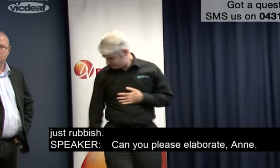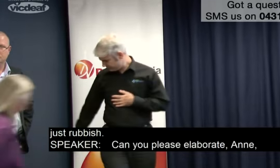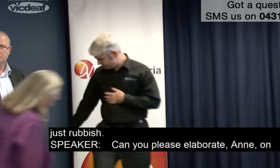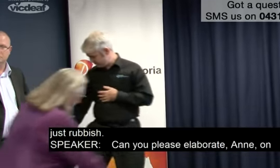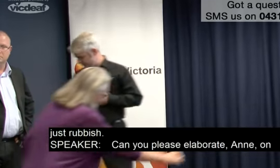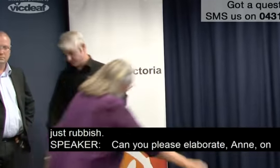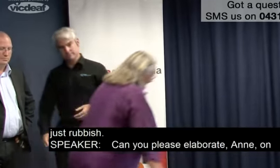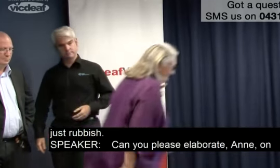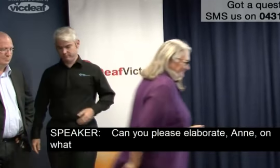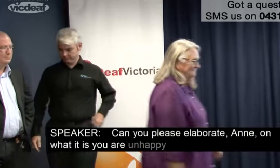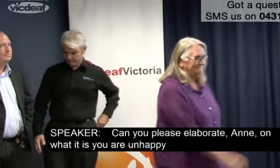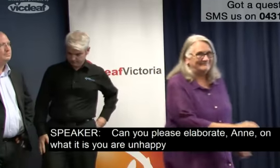is that?